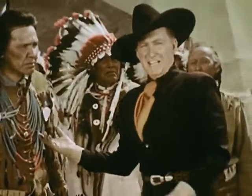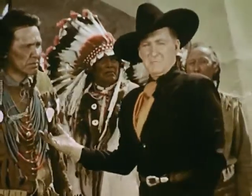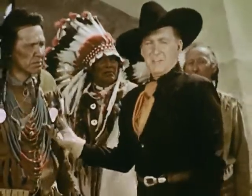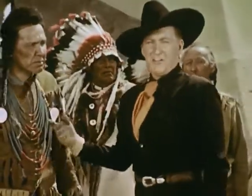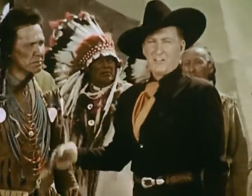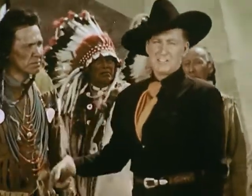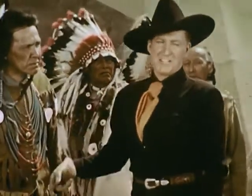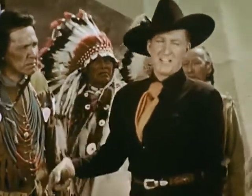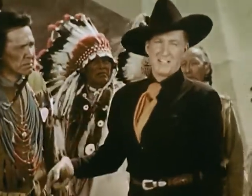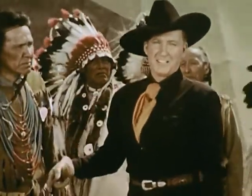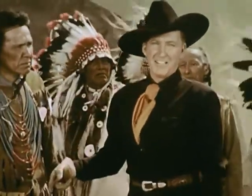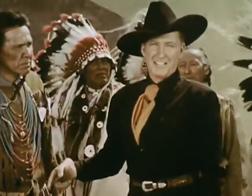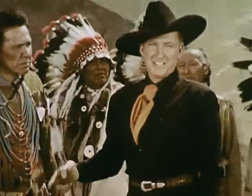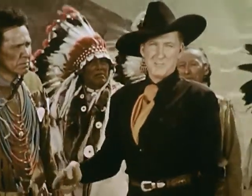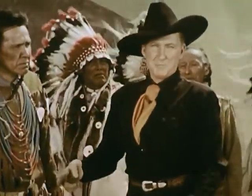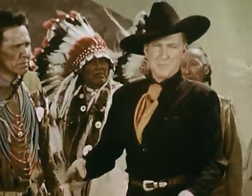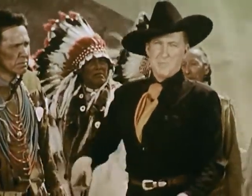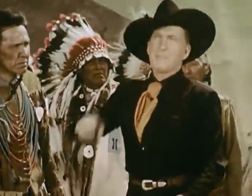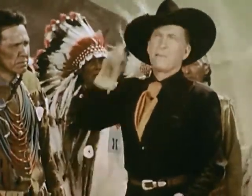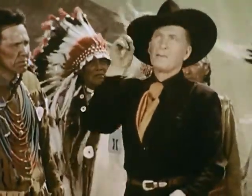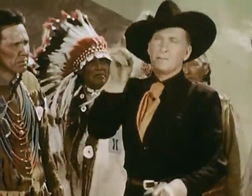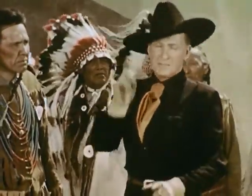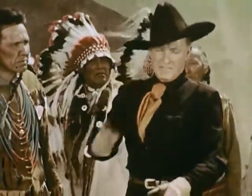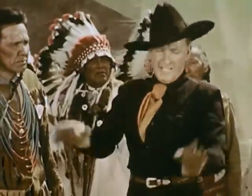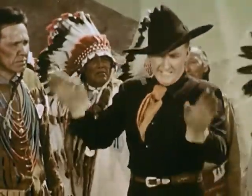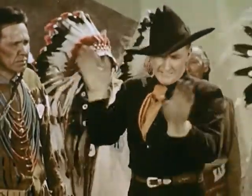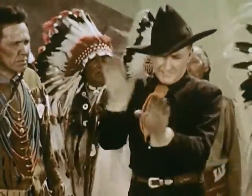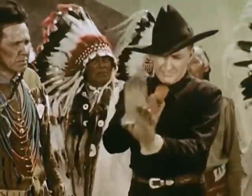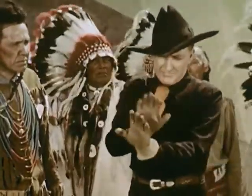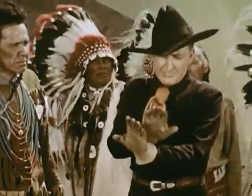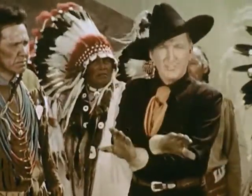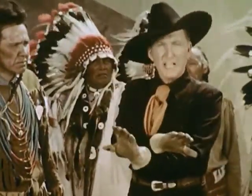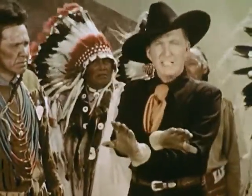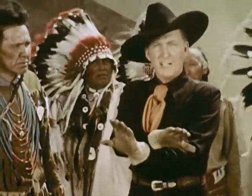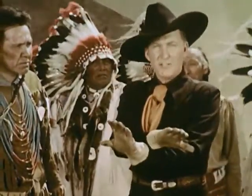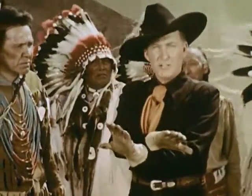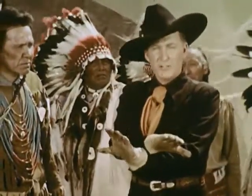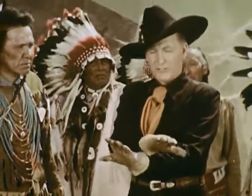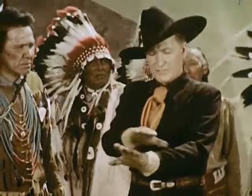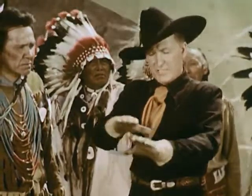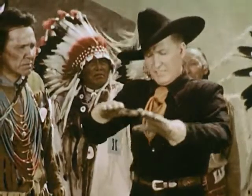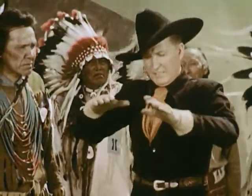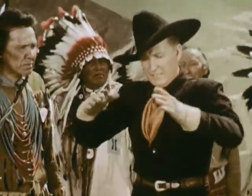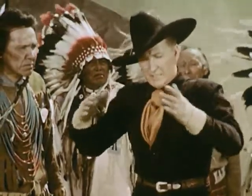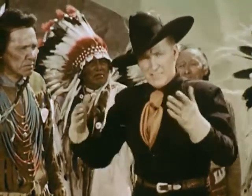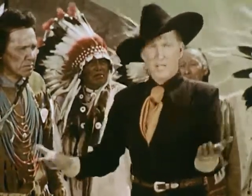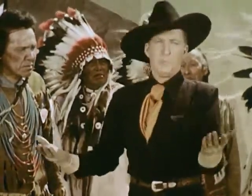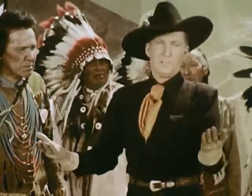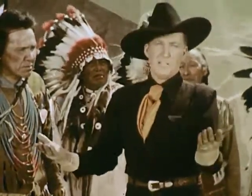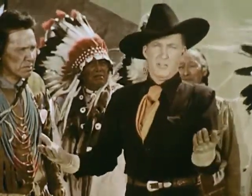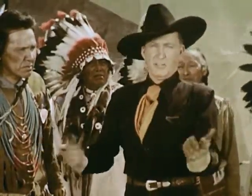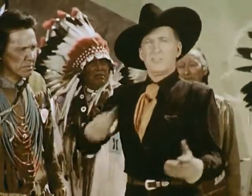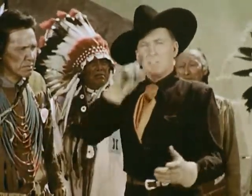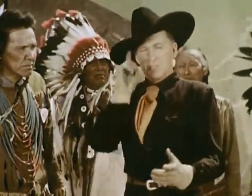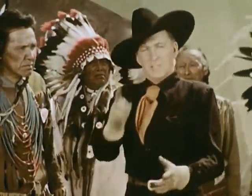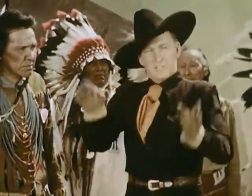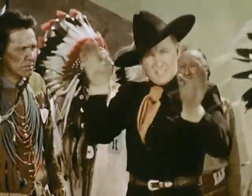Asked me if I couldn't stay here tonight. He said, tonight, the night cover's over, you see. Day opens out.